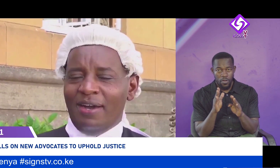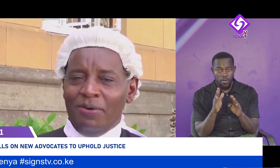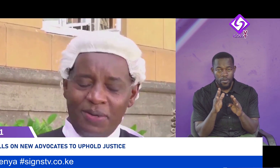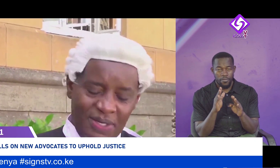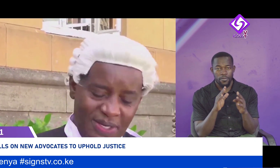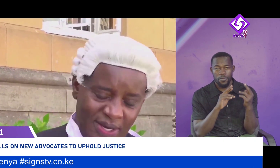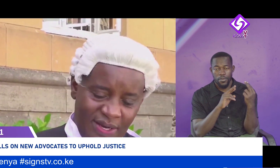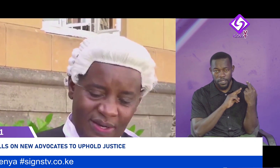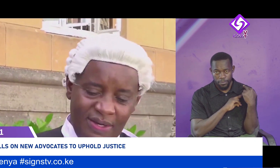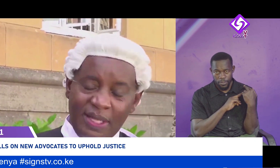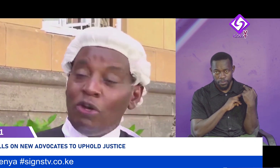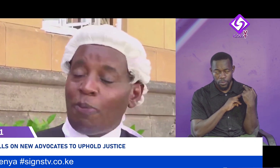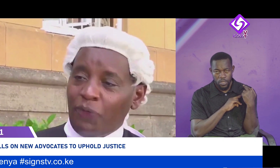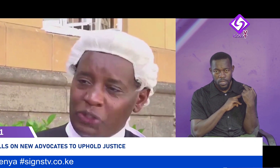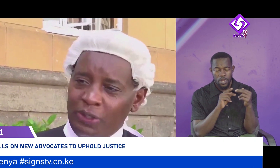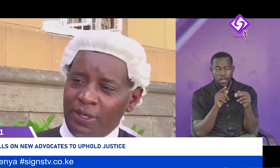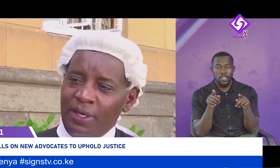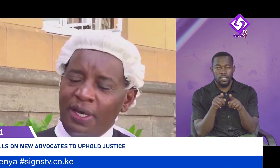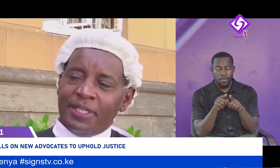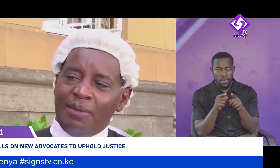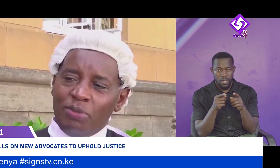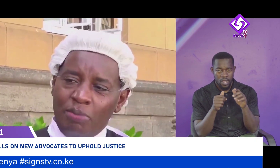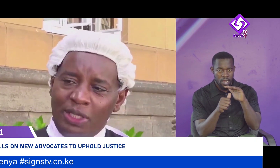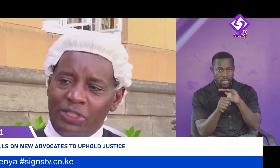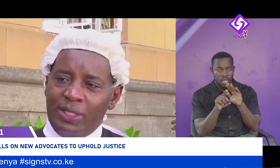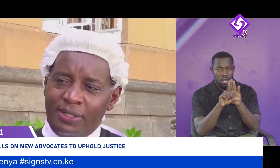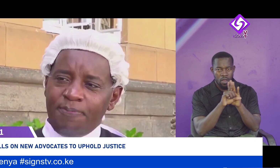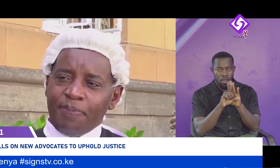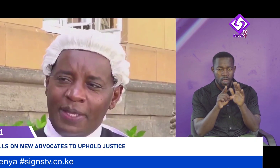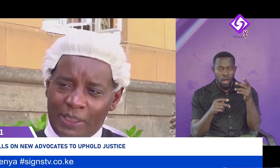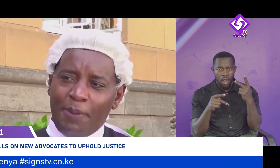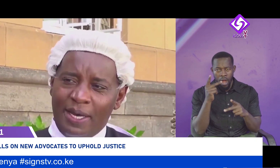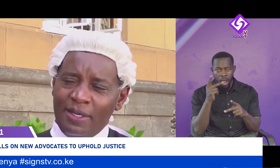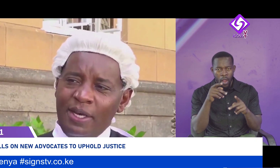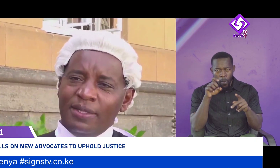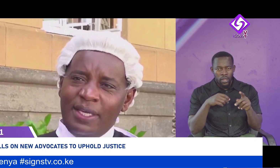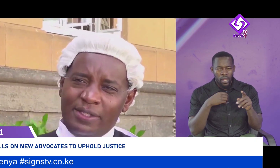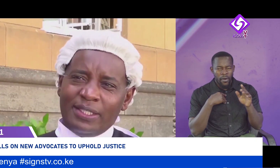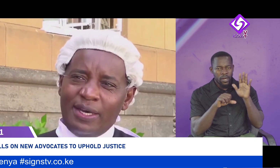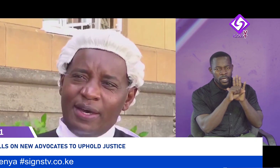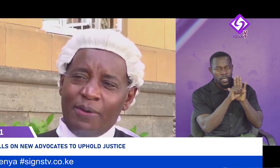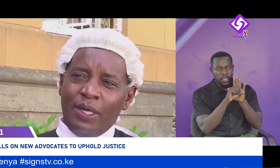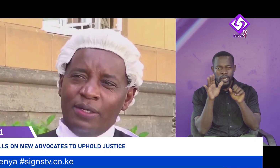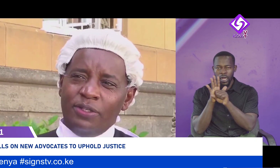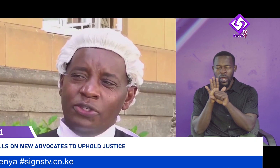now, in the legal profession, it comes with both the shield and the spear. Things that I will